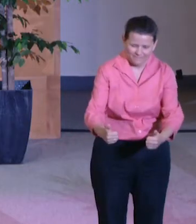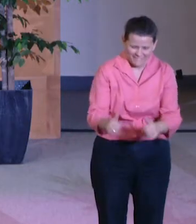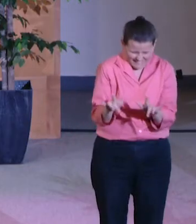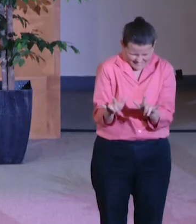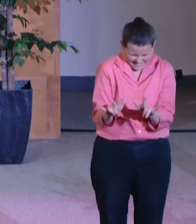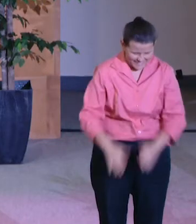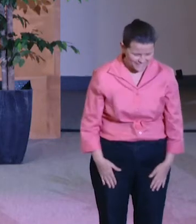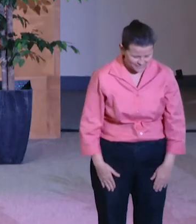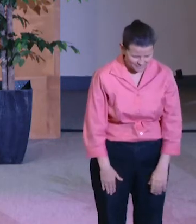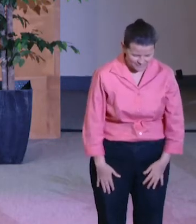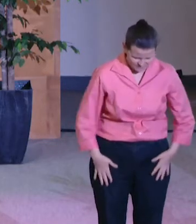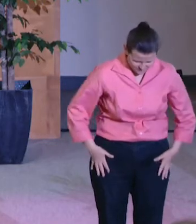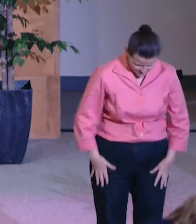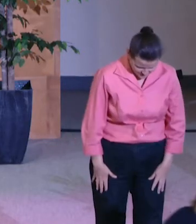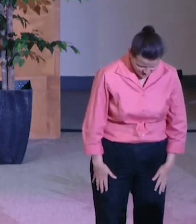Celebration once again.